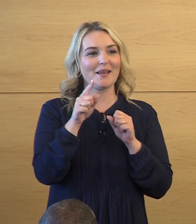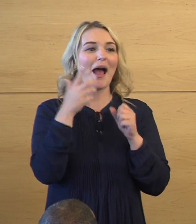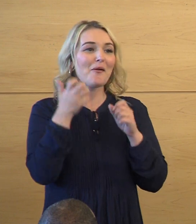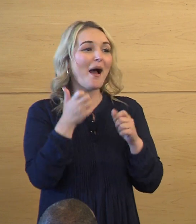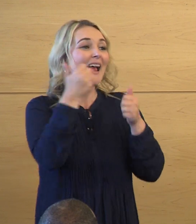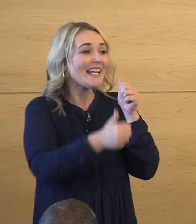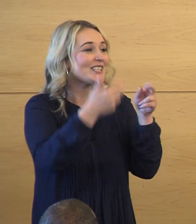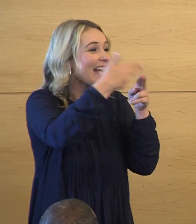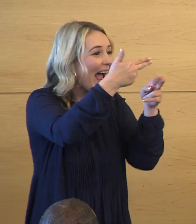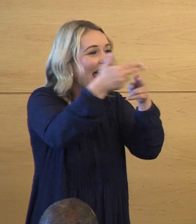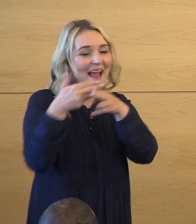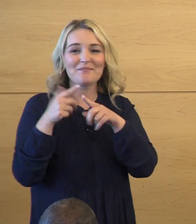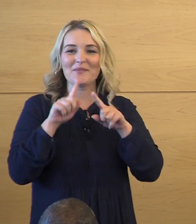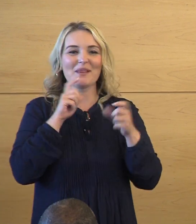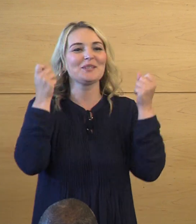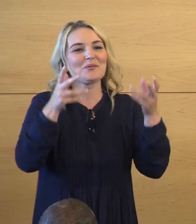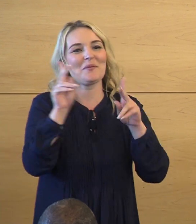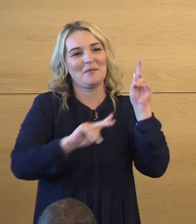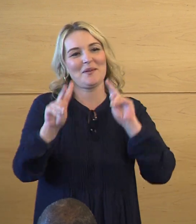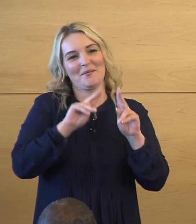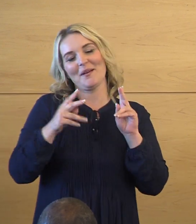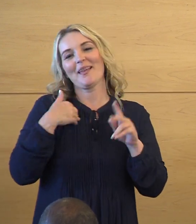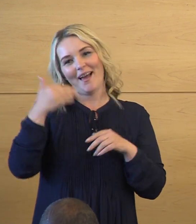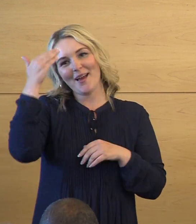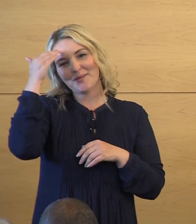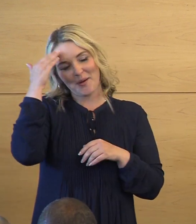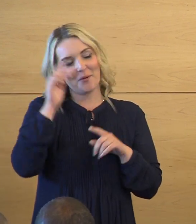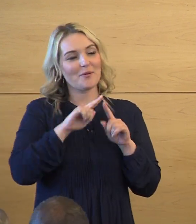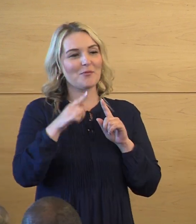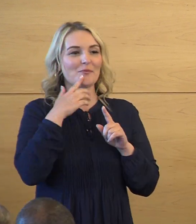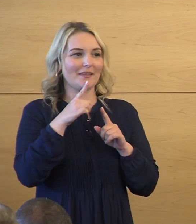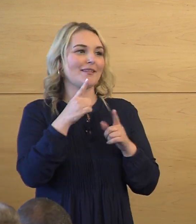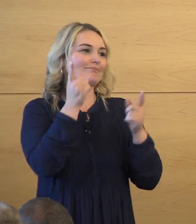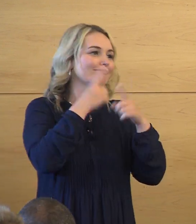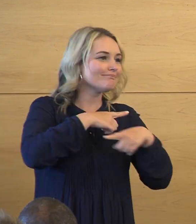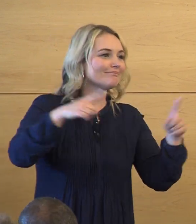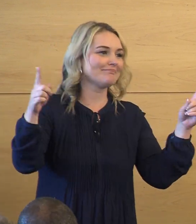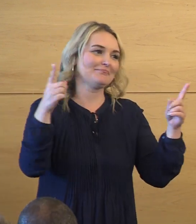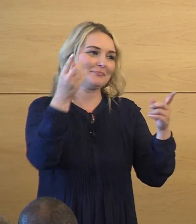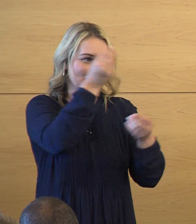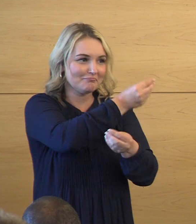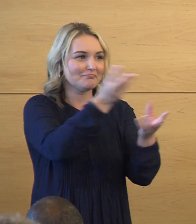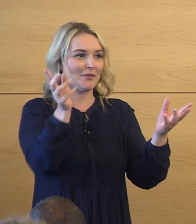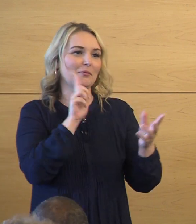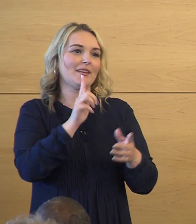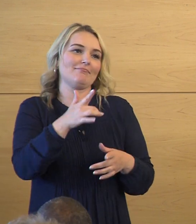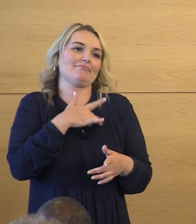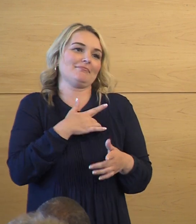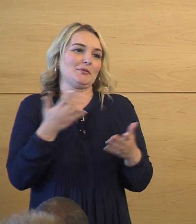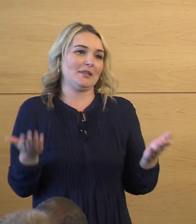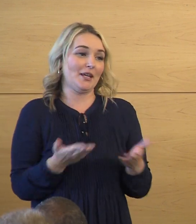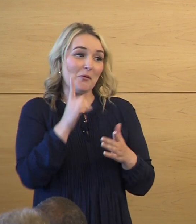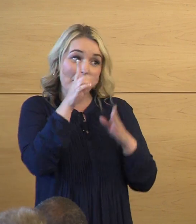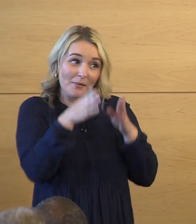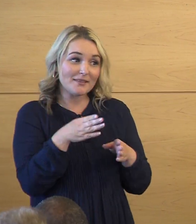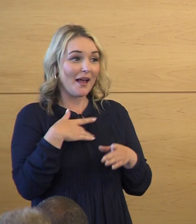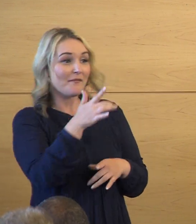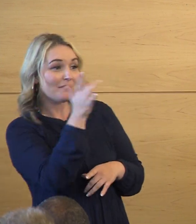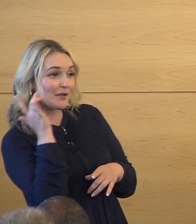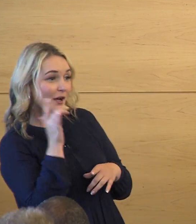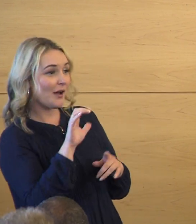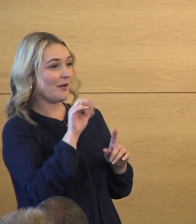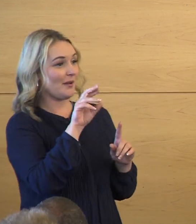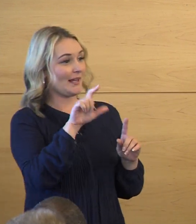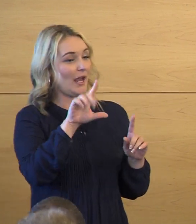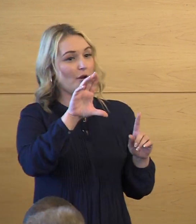by name, but there's just too many people that I know. But just know that I am really, really thrilled to be here. And the one person I forgot that was forgotten was